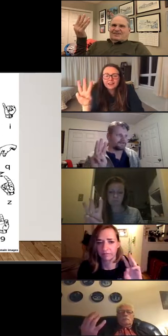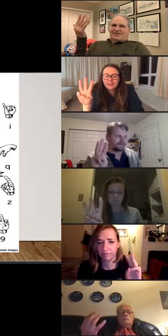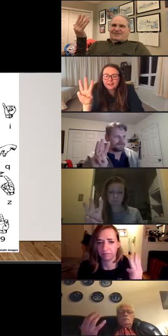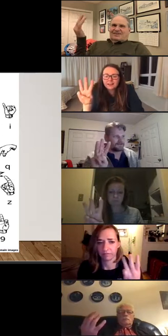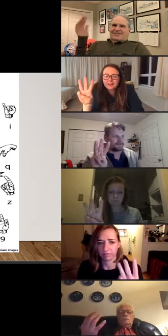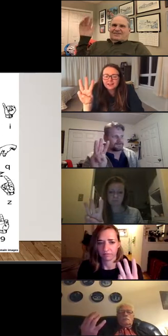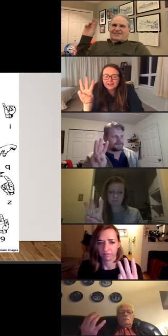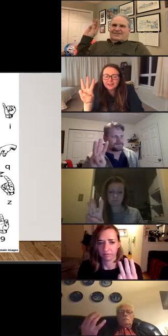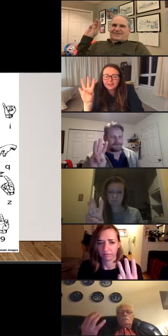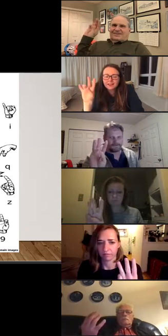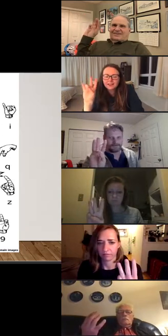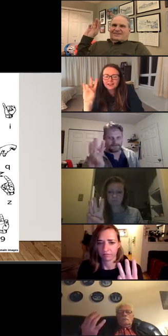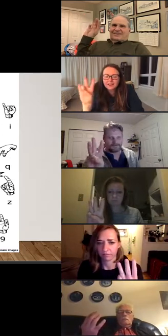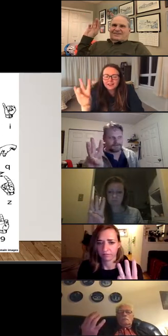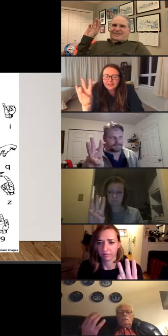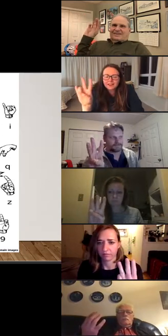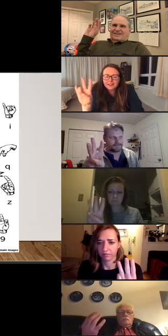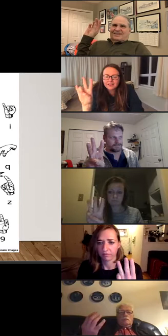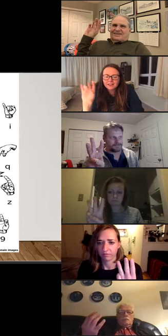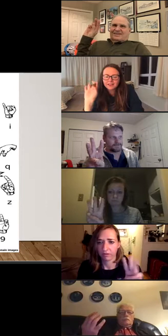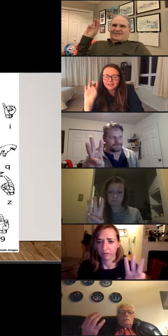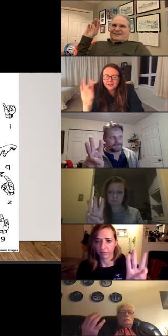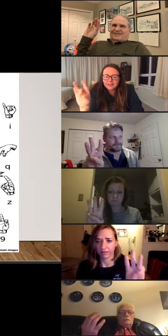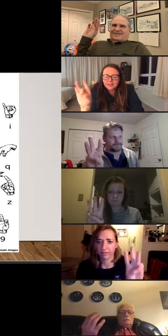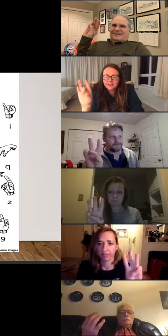around. Which is, I think, yeah, I don't know why. 6.